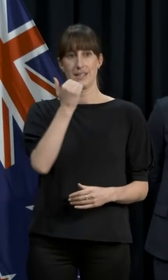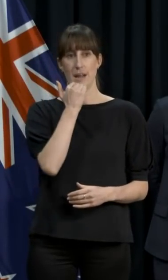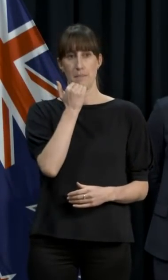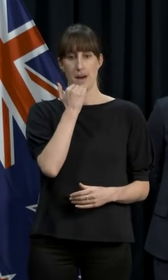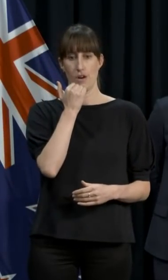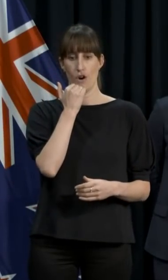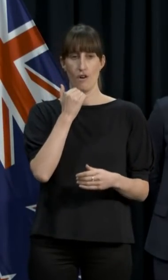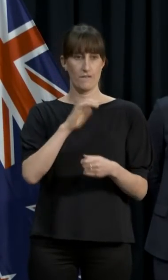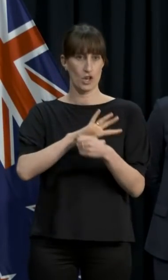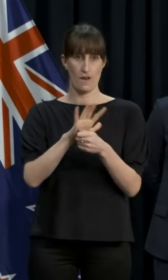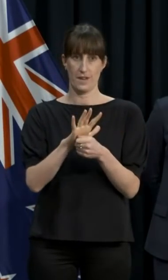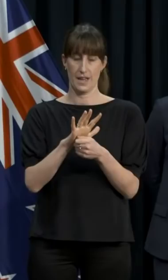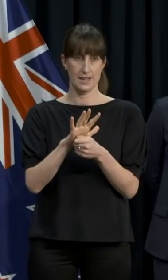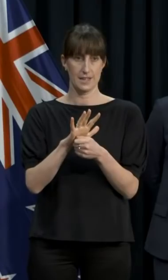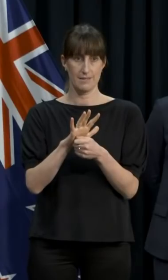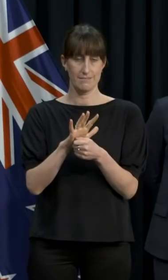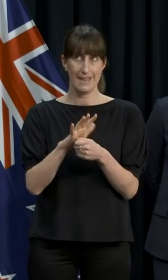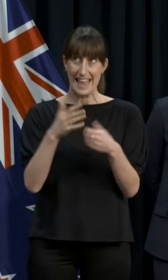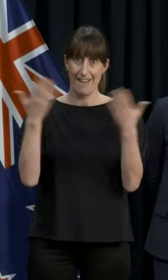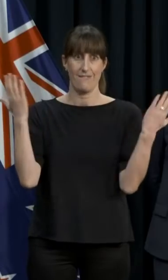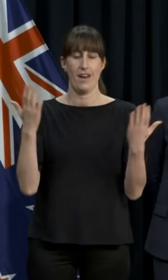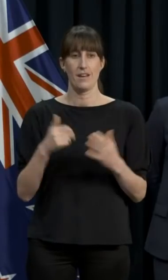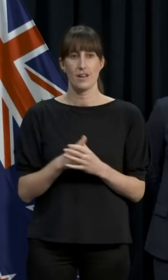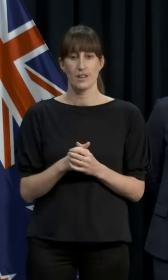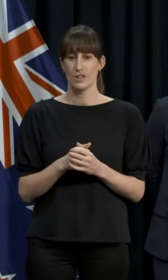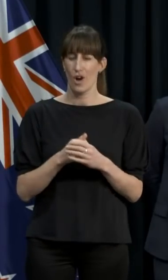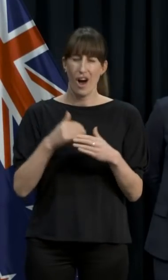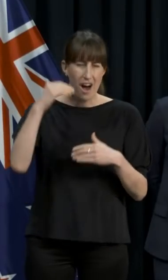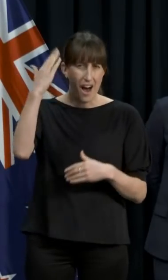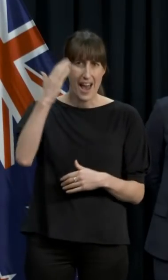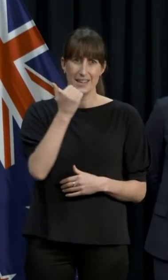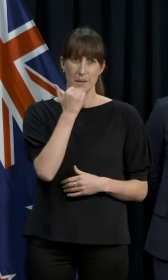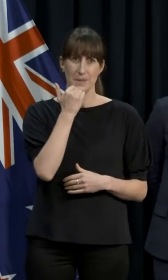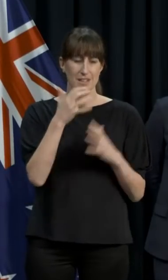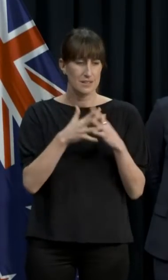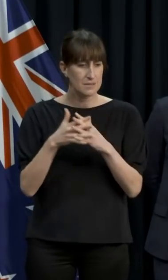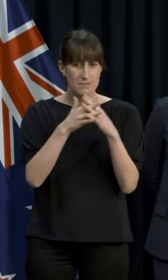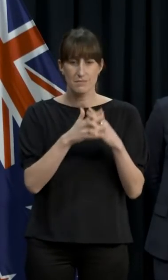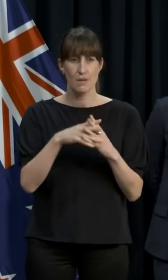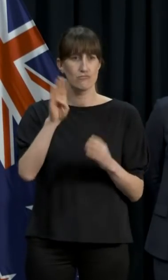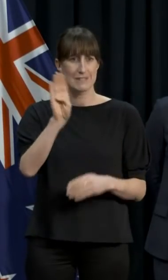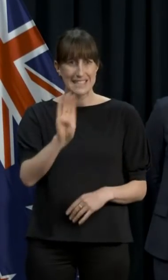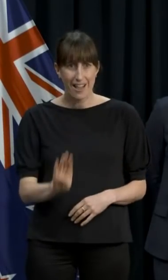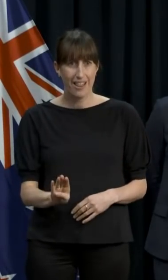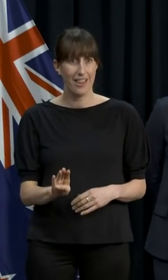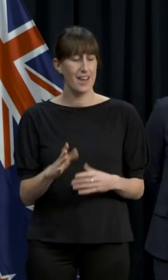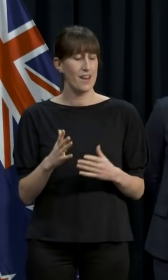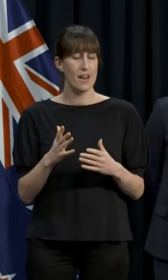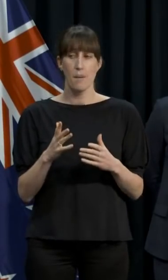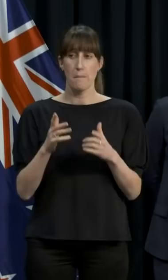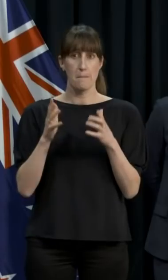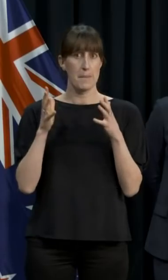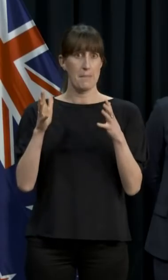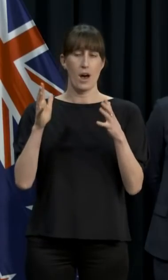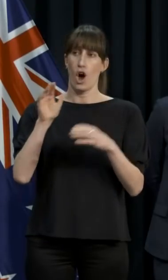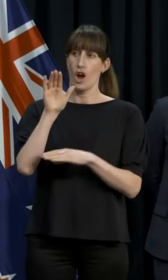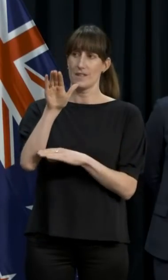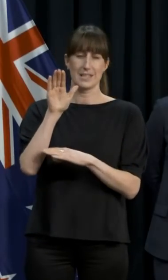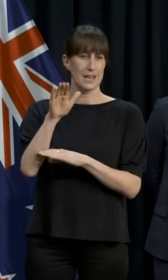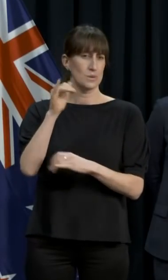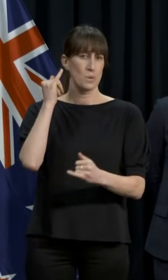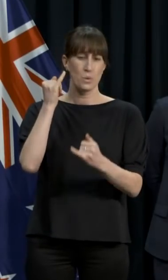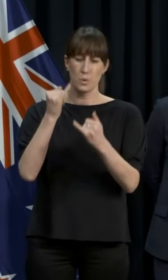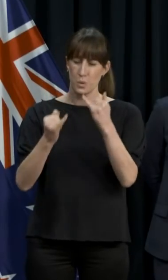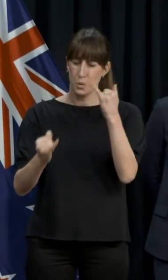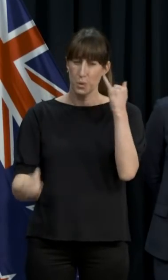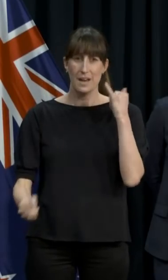Brazil, India, and South Africa in particular. There is a significant pandemic still offshore, and we need to